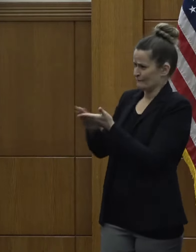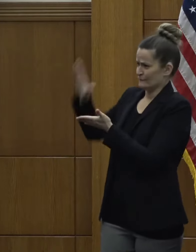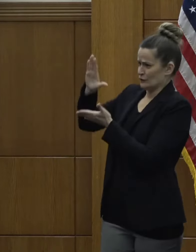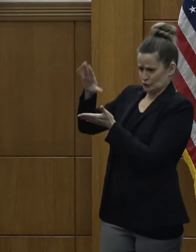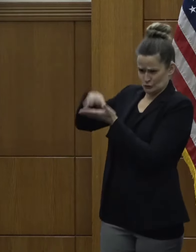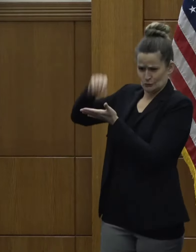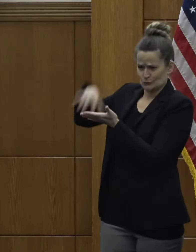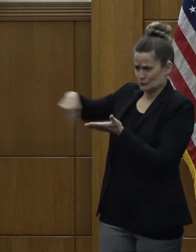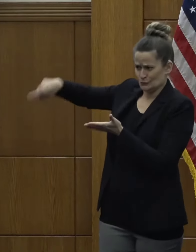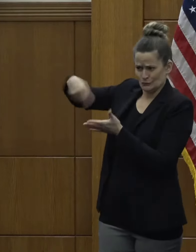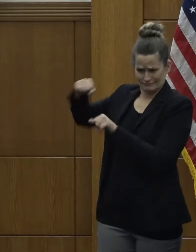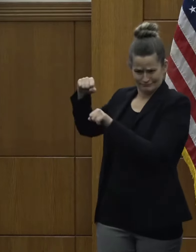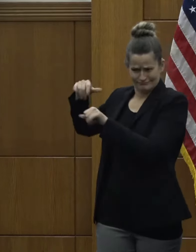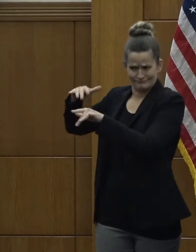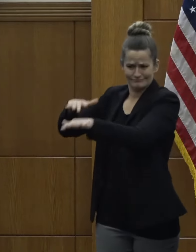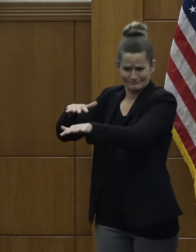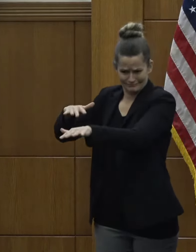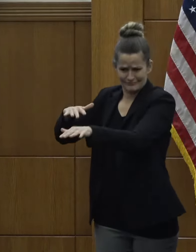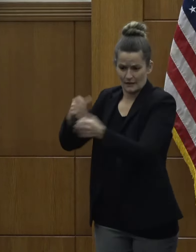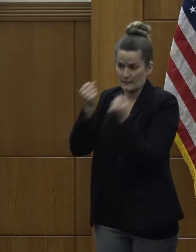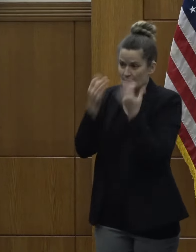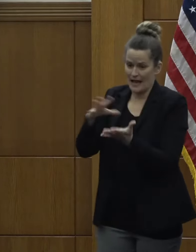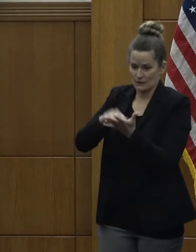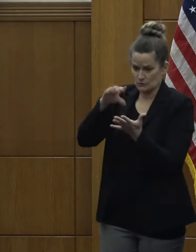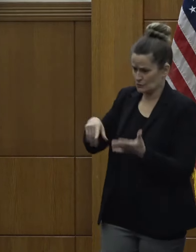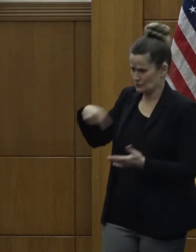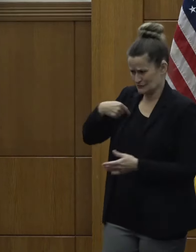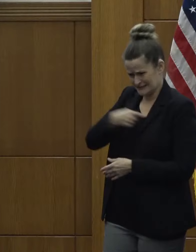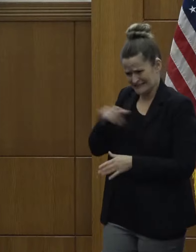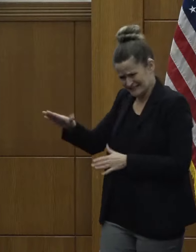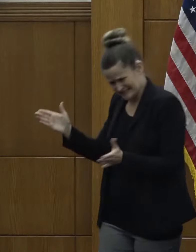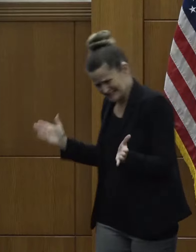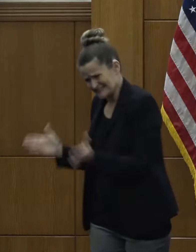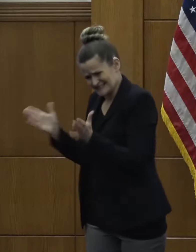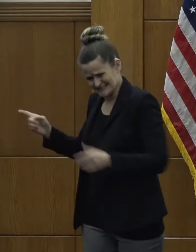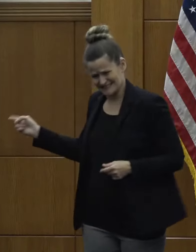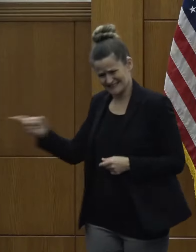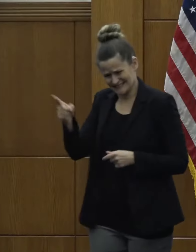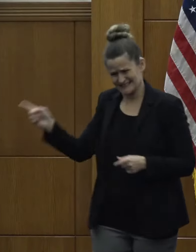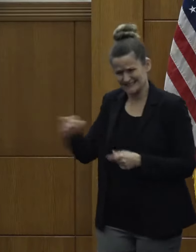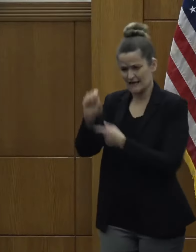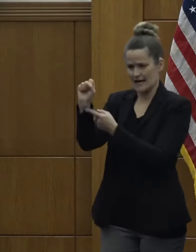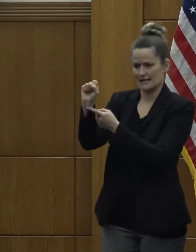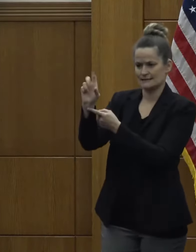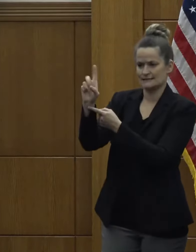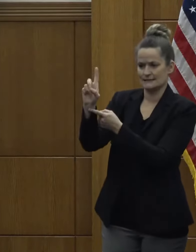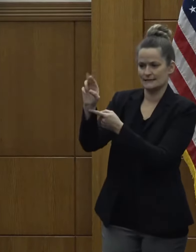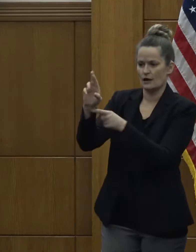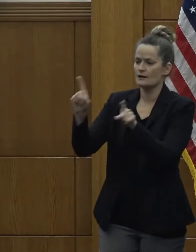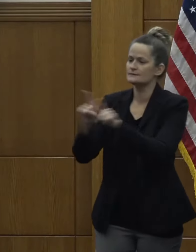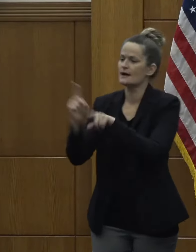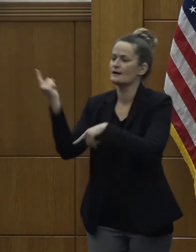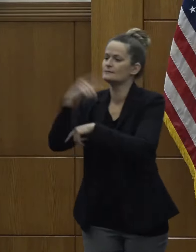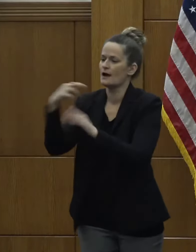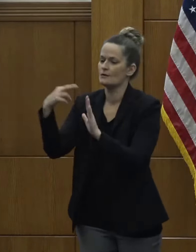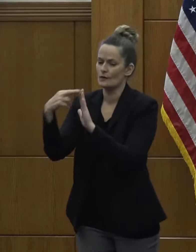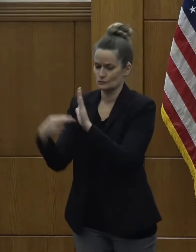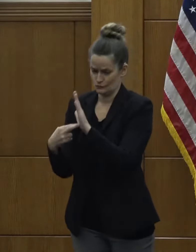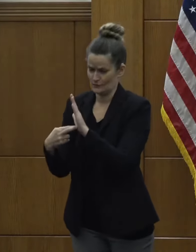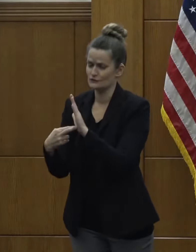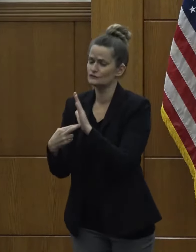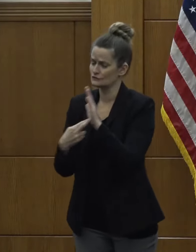lot of those students have been encouraged to same-day register today. We have been in touch with those localities, and in every case,